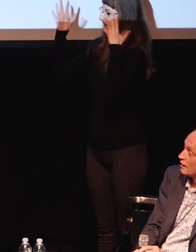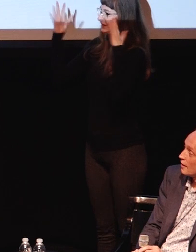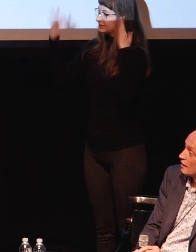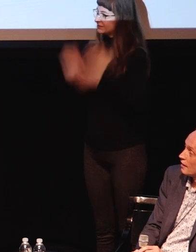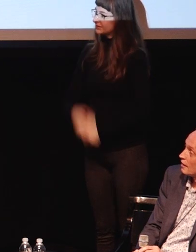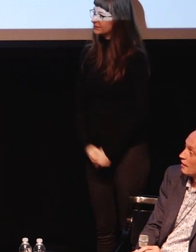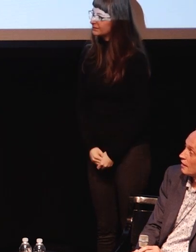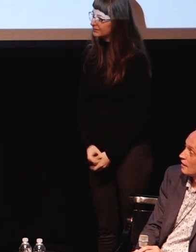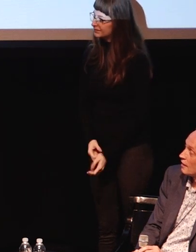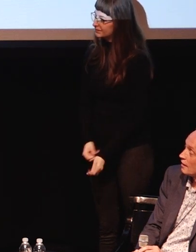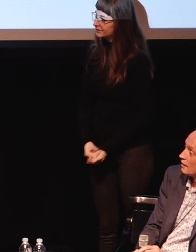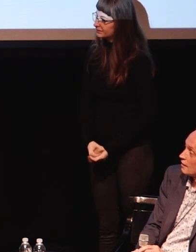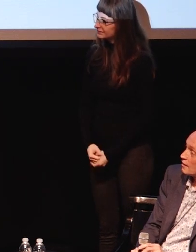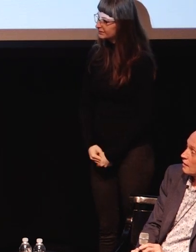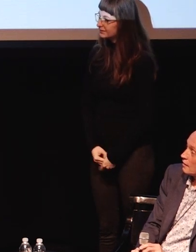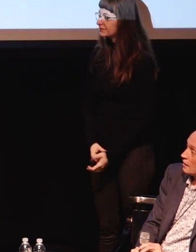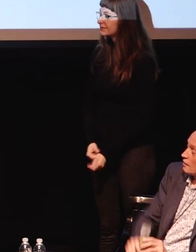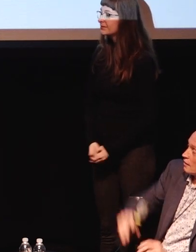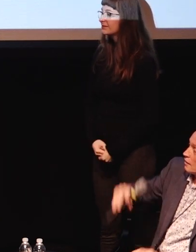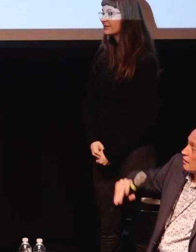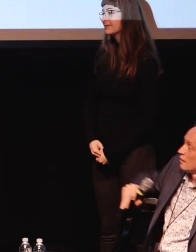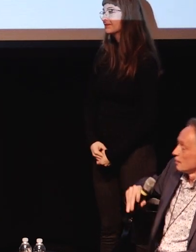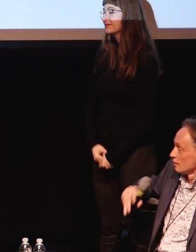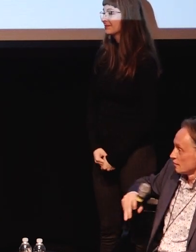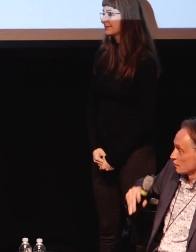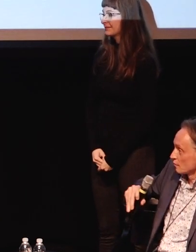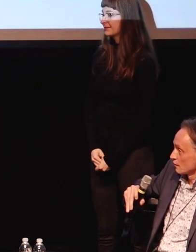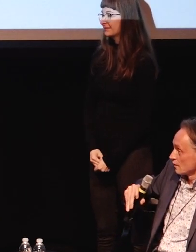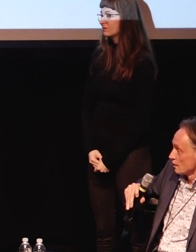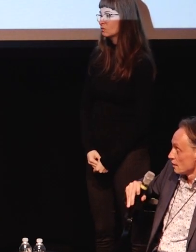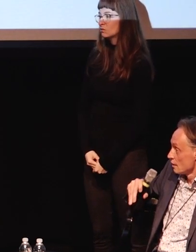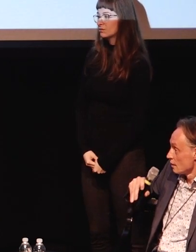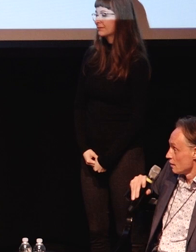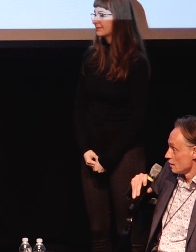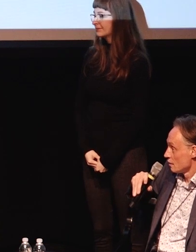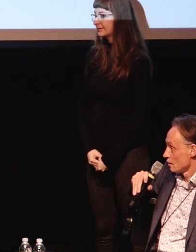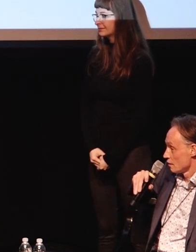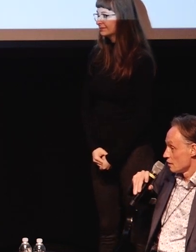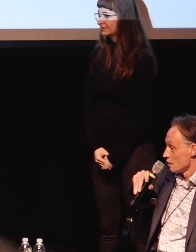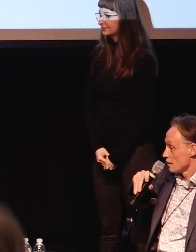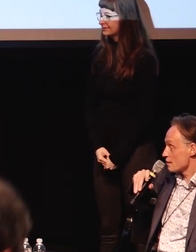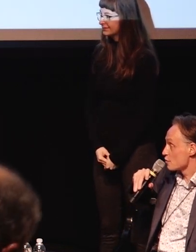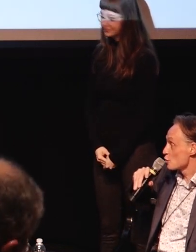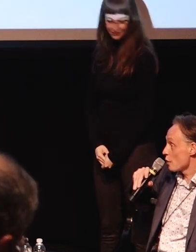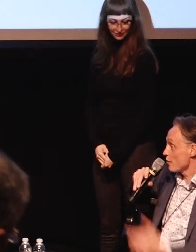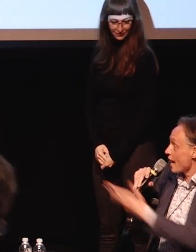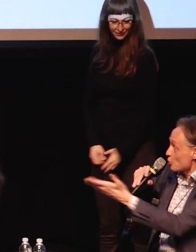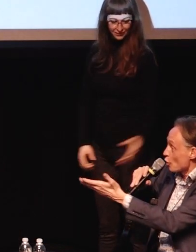And help us spread the word. We're here all week and would love you to join us for more. Thank you all so much.